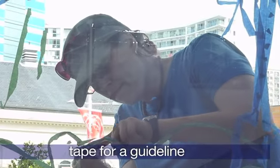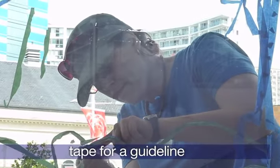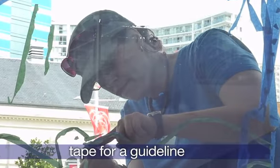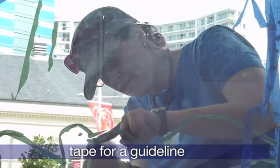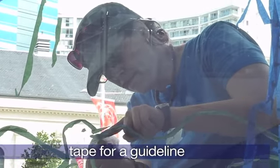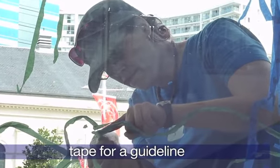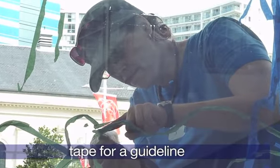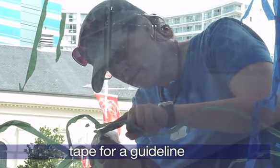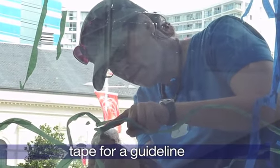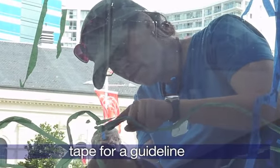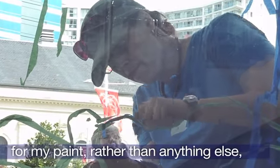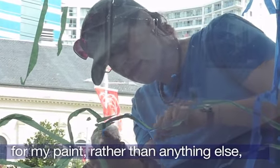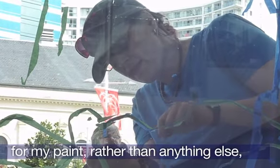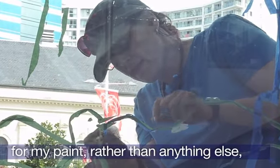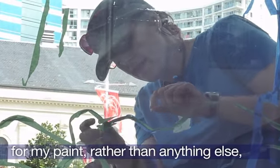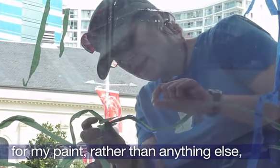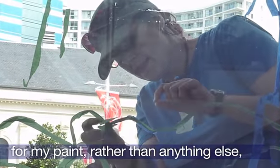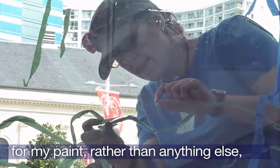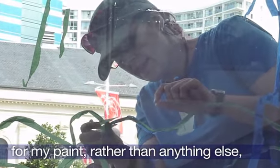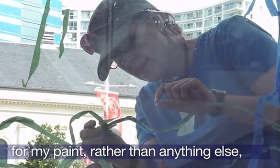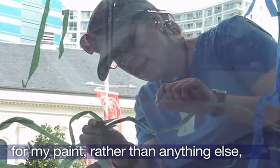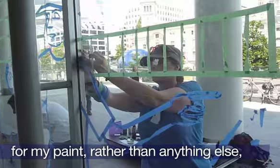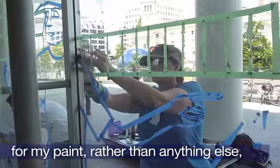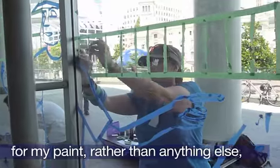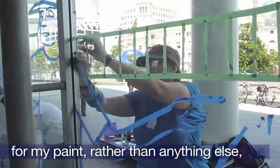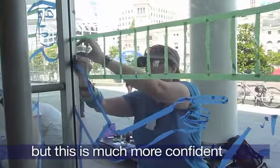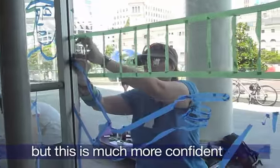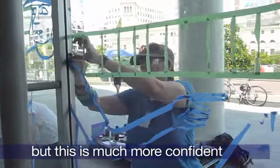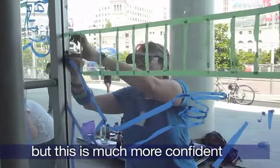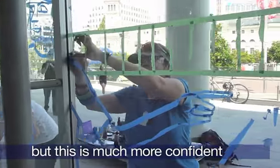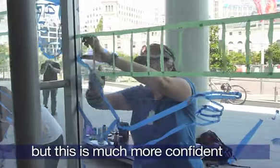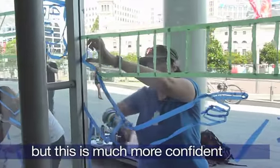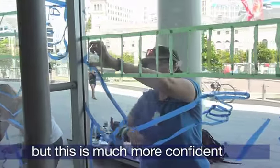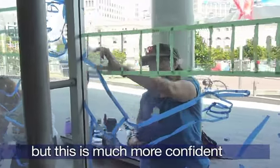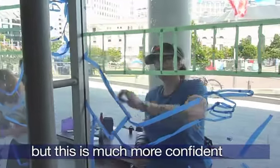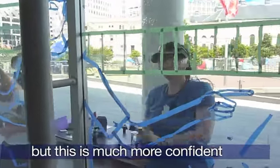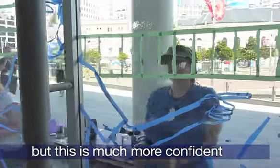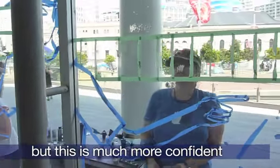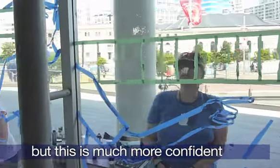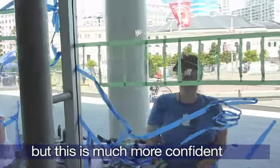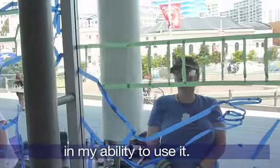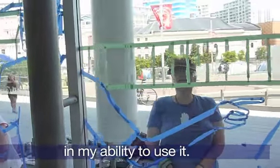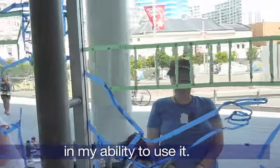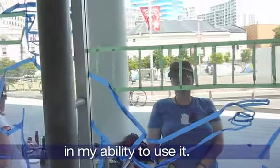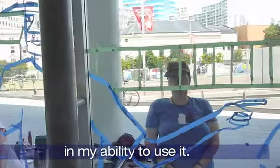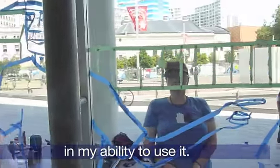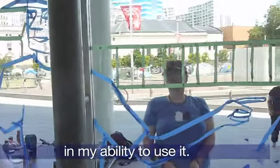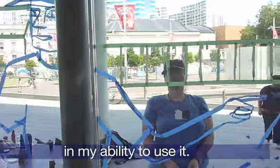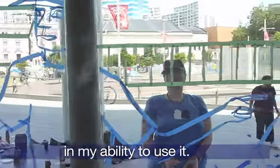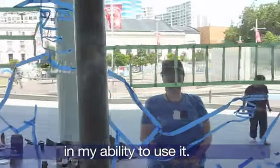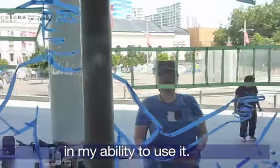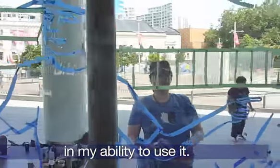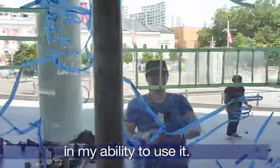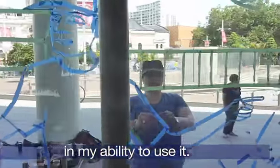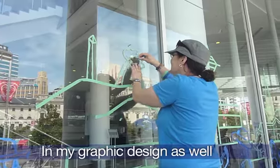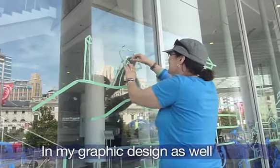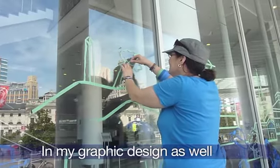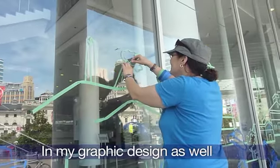for a guideline, you know, for my paint really, rather than anything else. But this is much more confident in my ability to use it with my graphic design